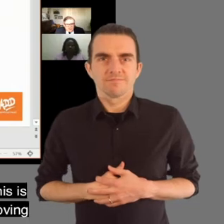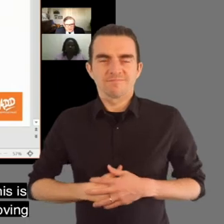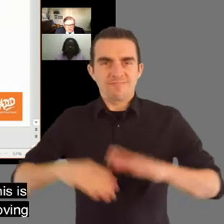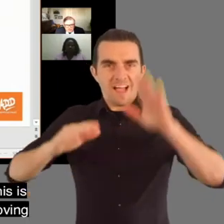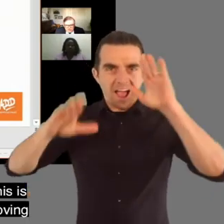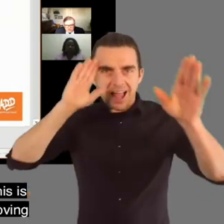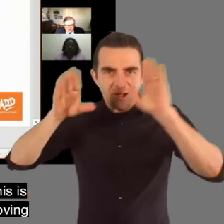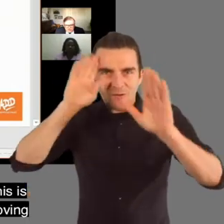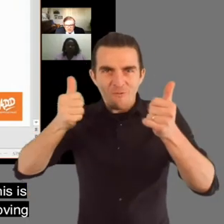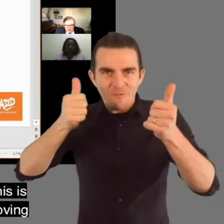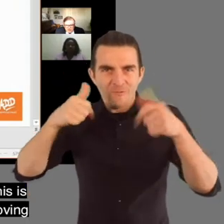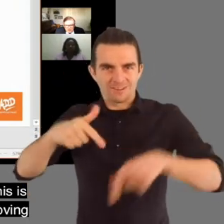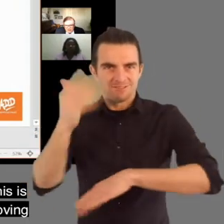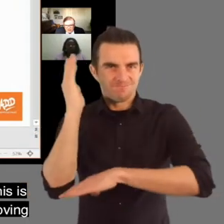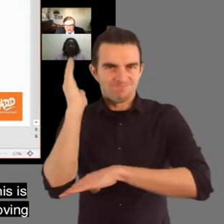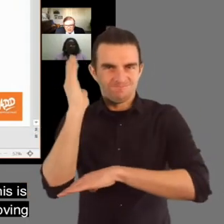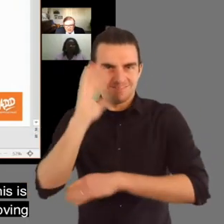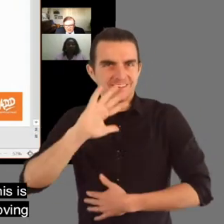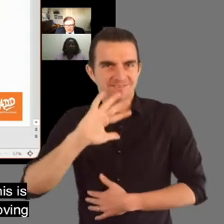yes.